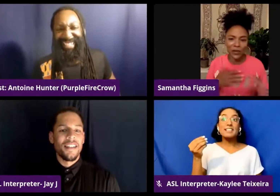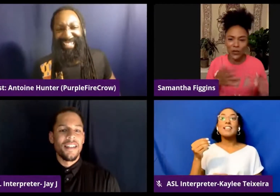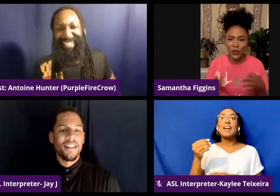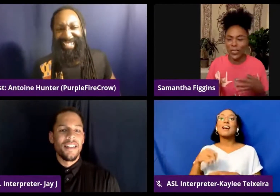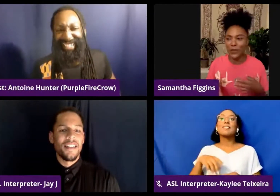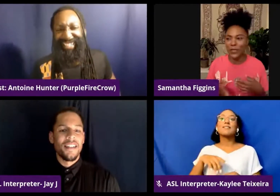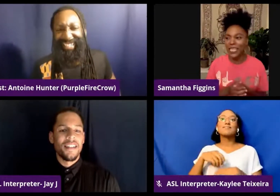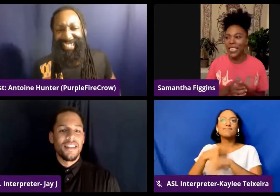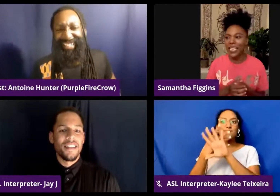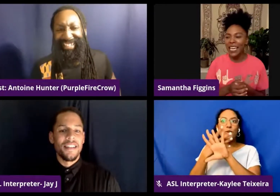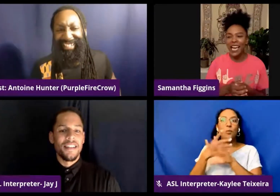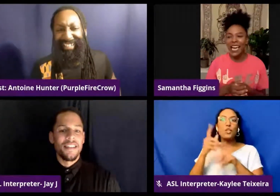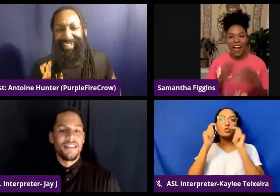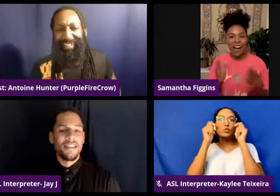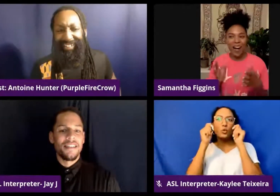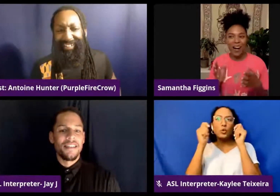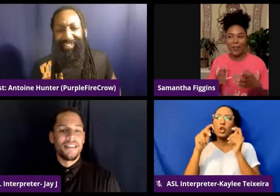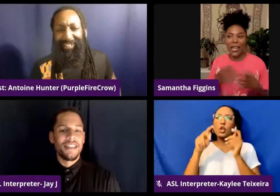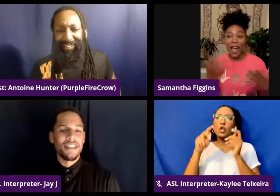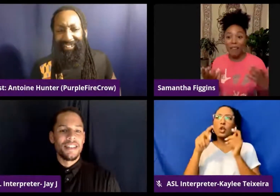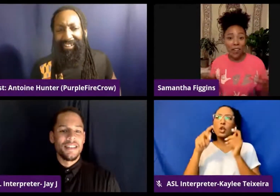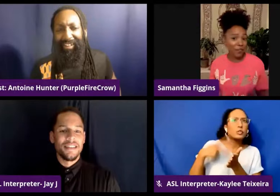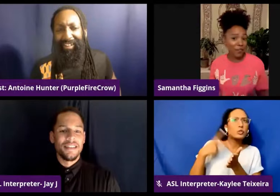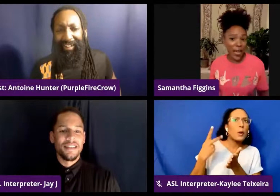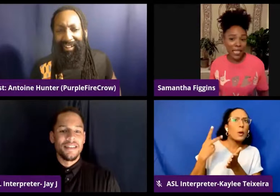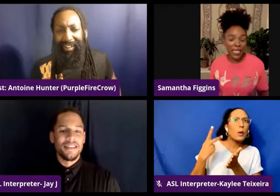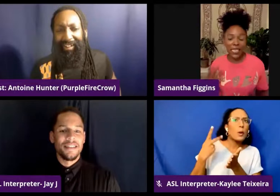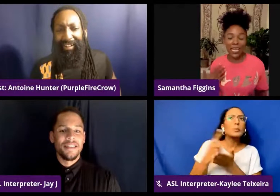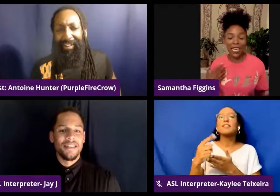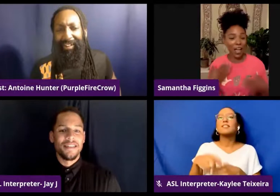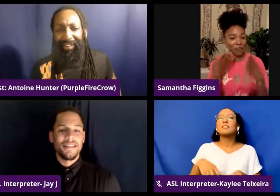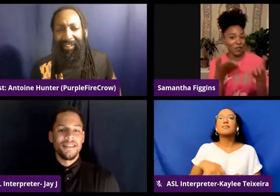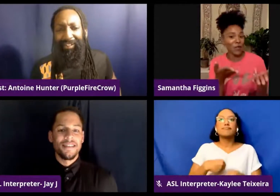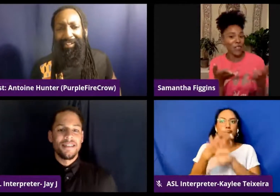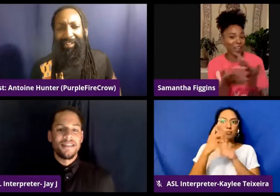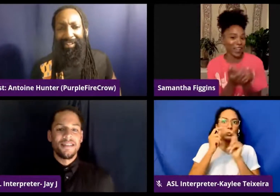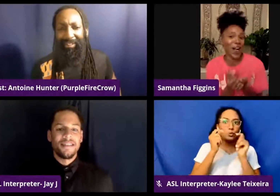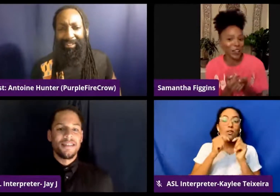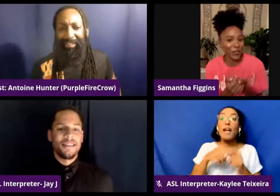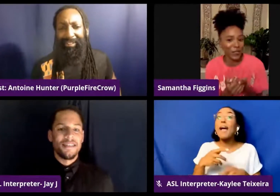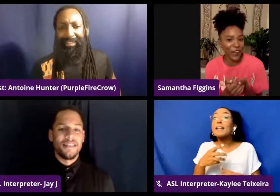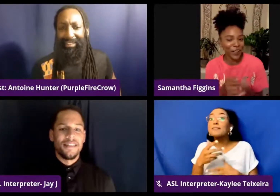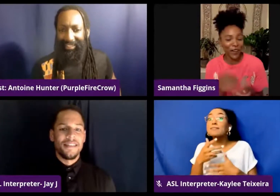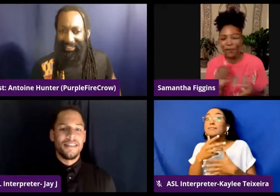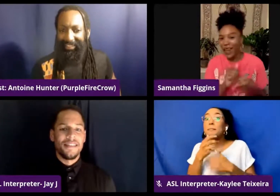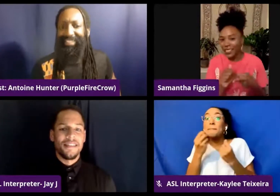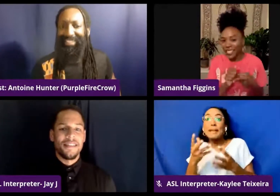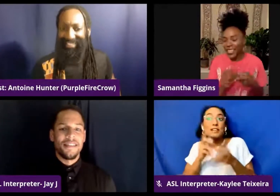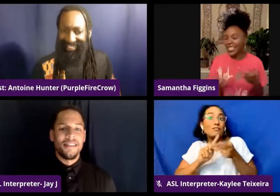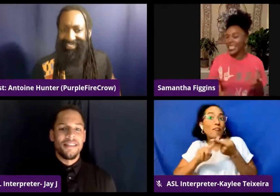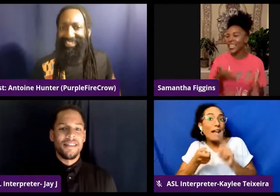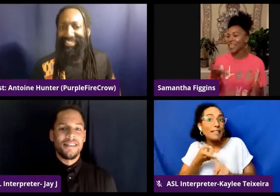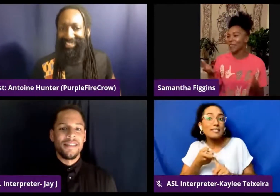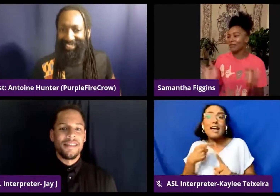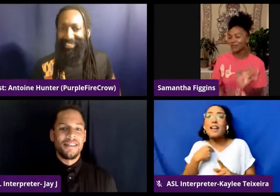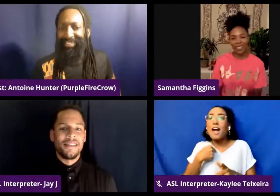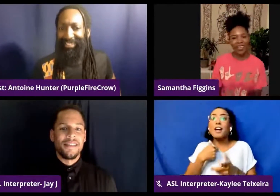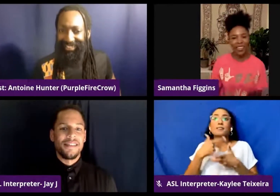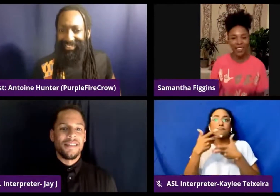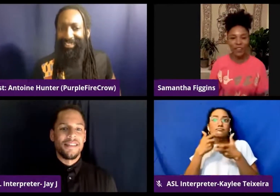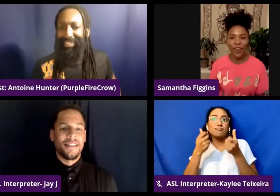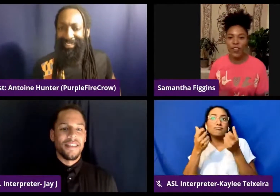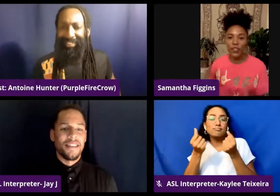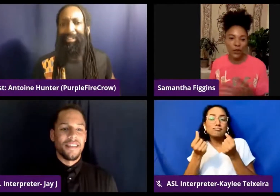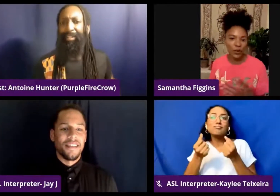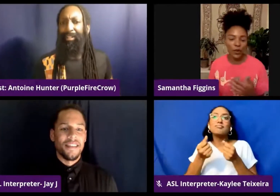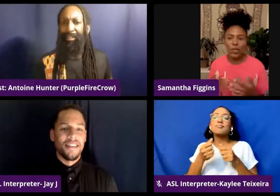I see once or twice a week. And I have a lot of friends. I have you that I talk to on a regular practice. And, yeah,